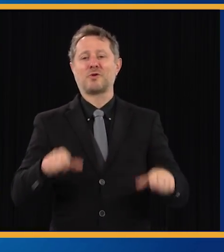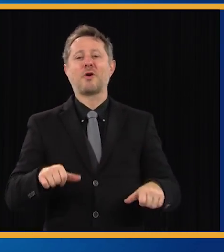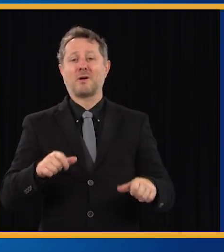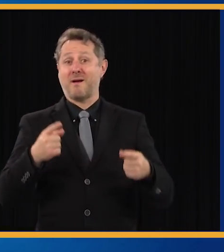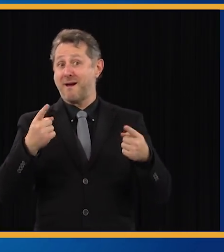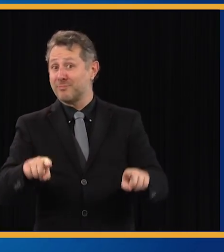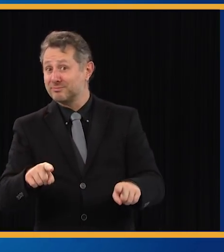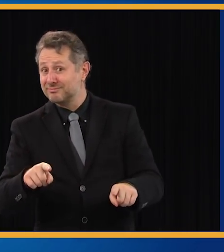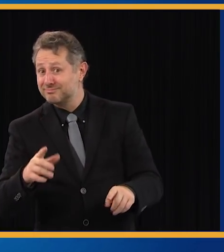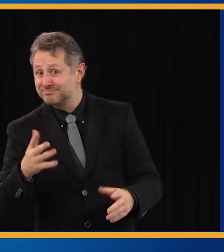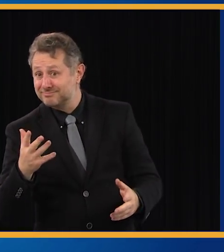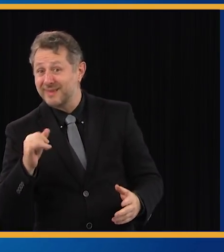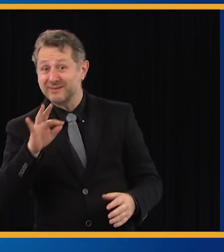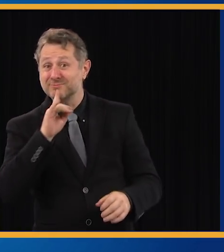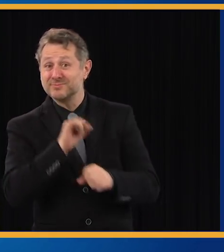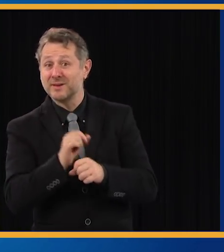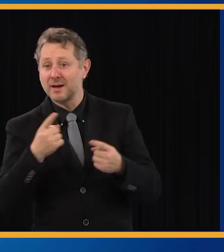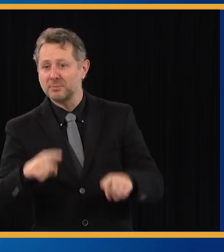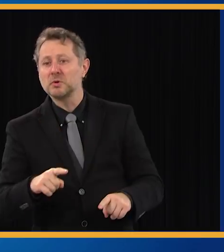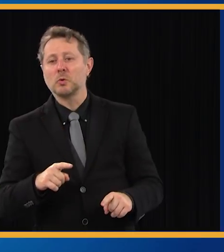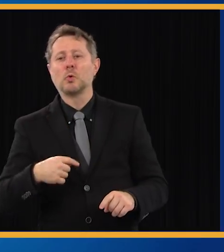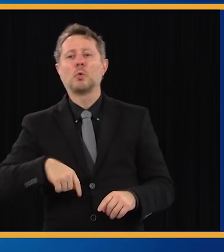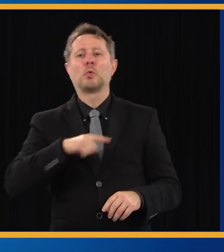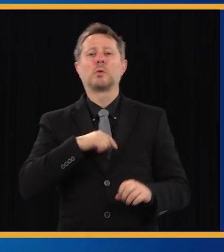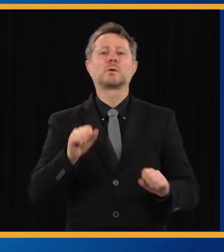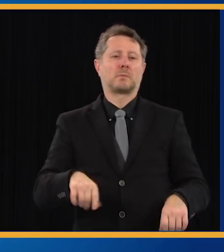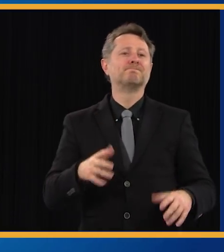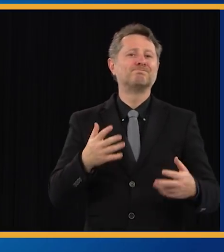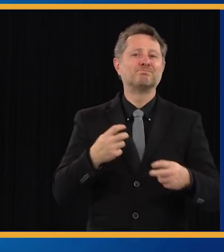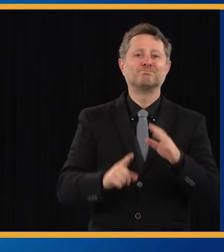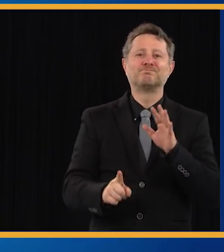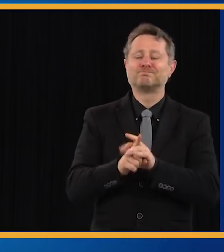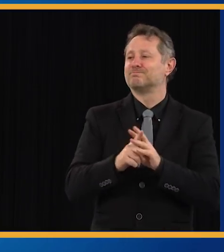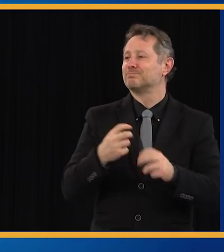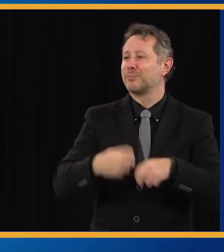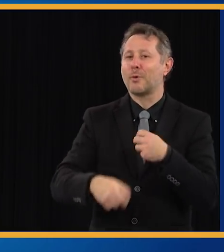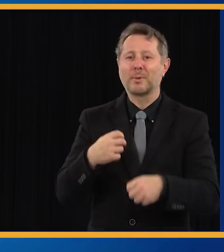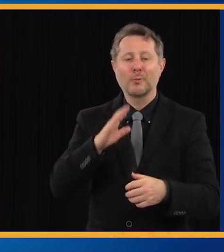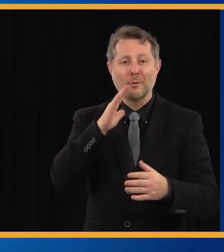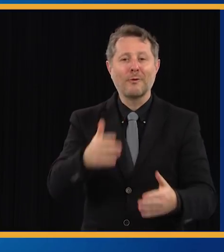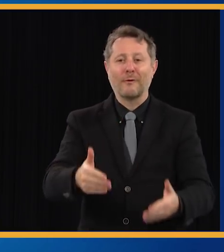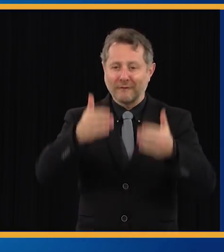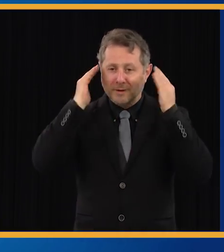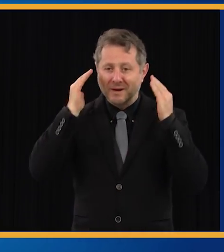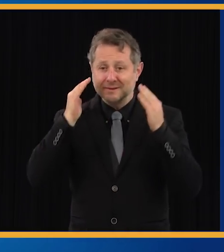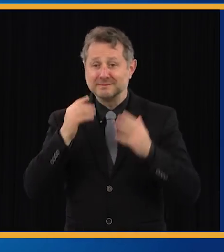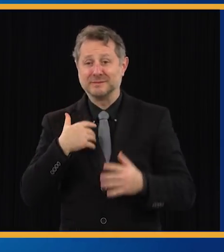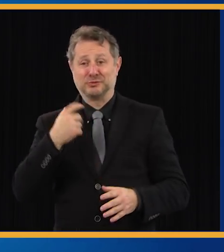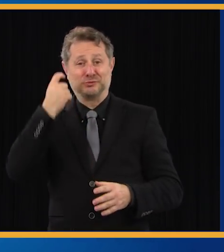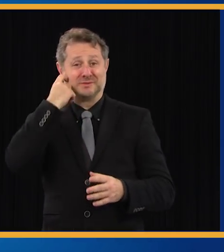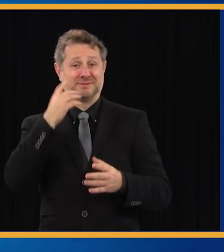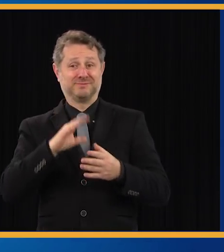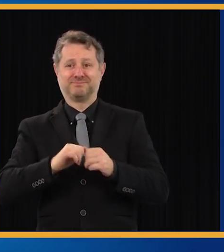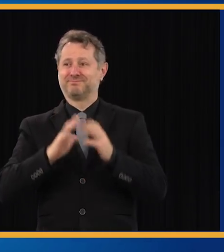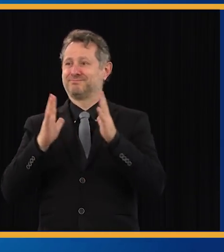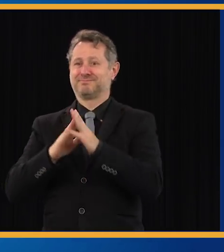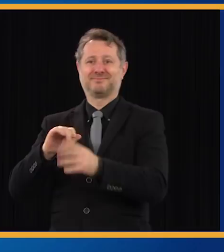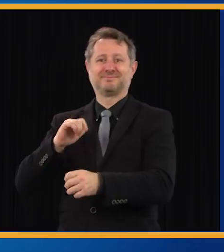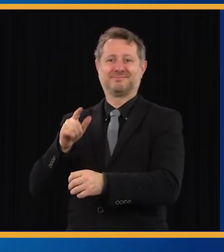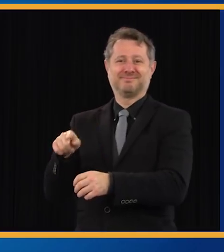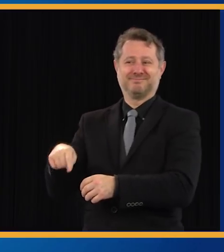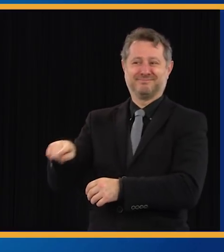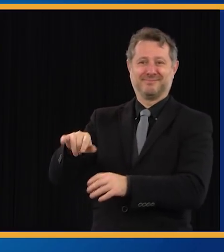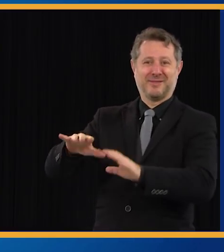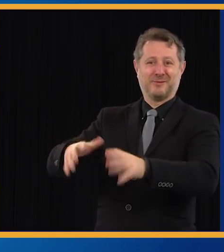again for the hospital capacity. So the facilities that were built, I spoke to the president